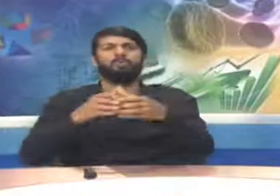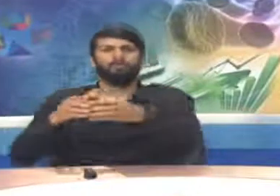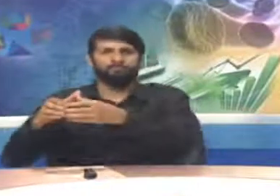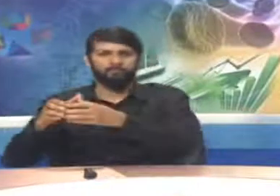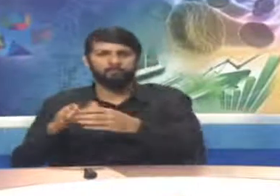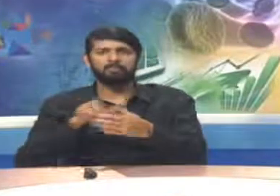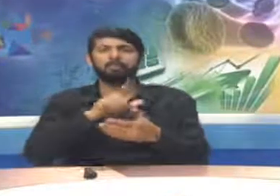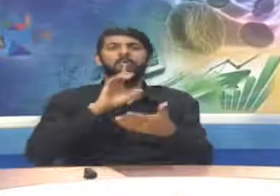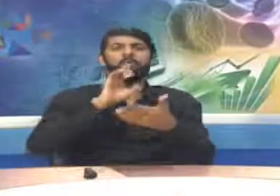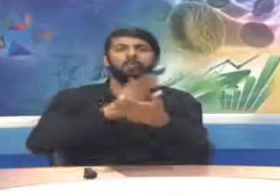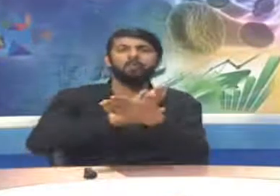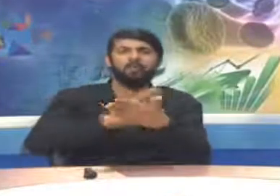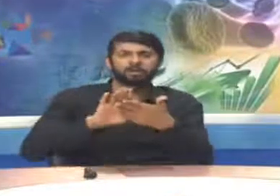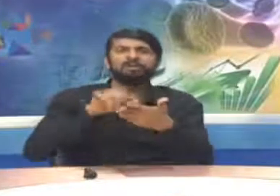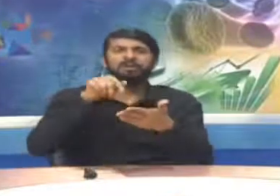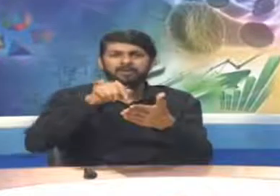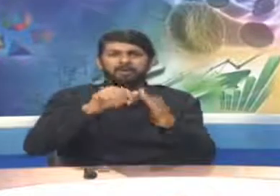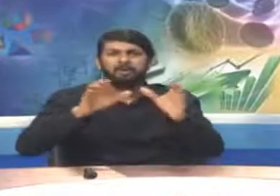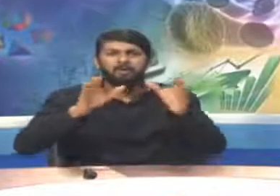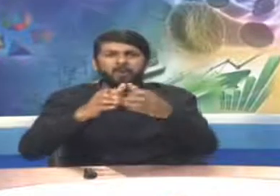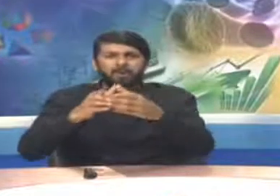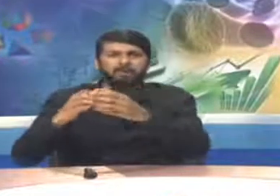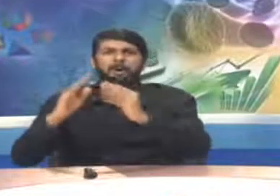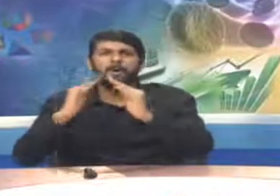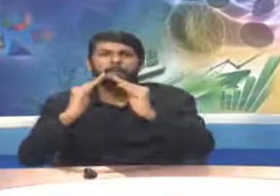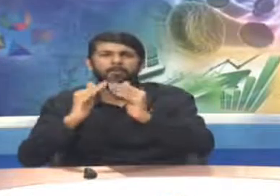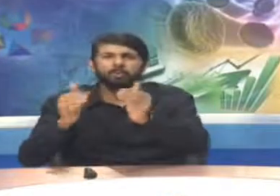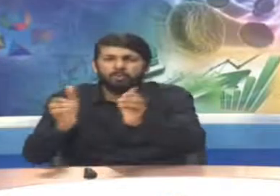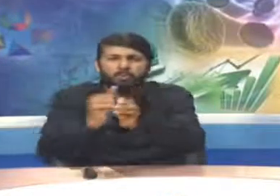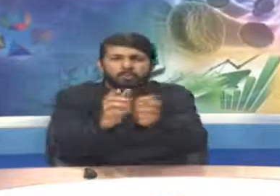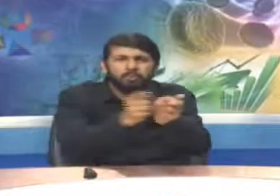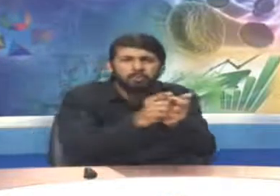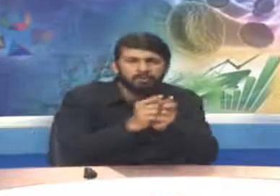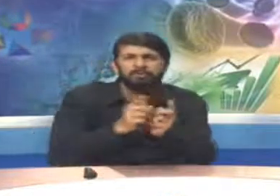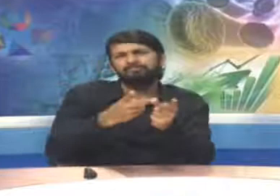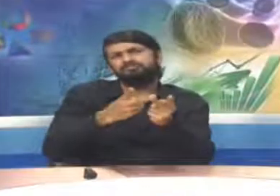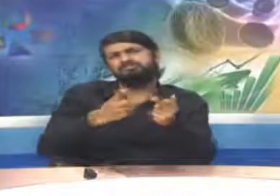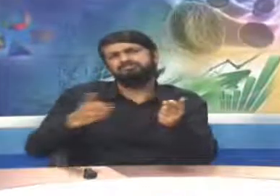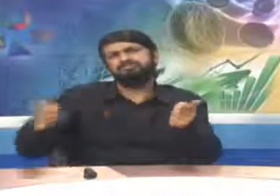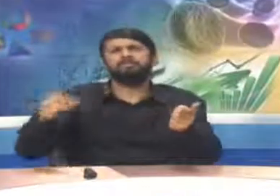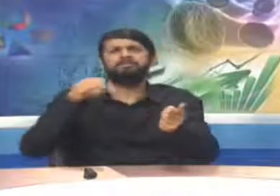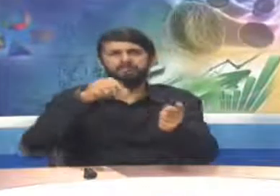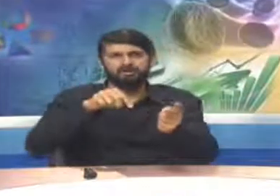cottage, small scale industry, etc.